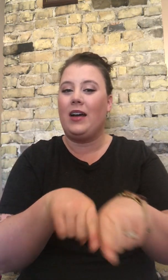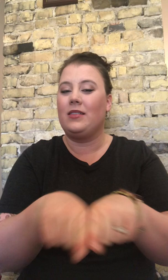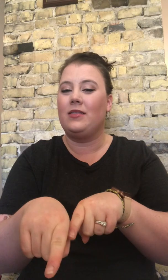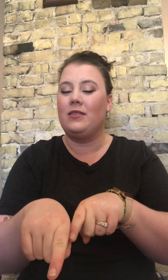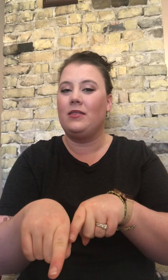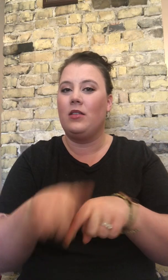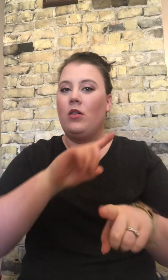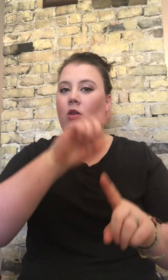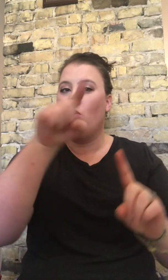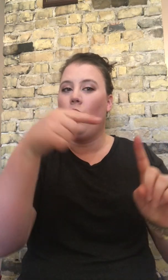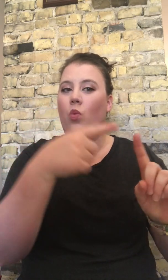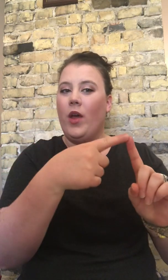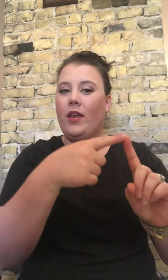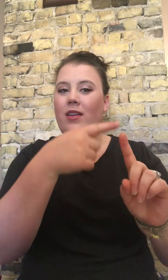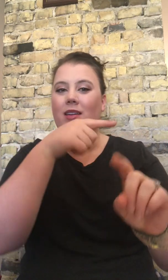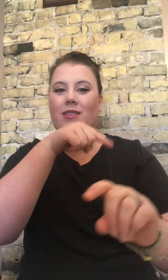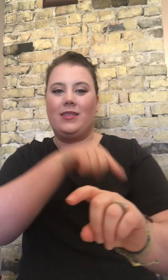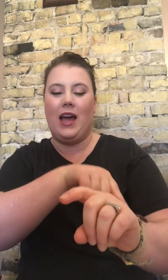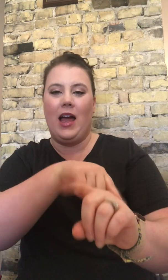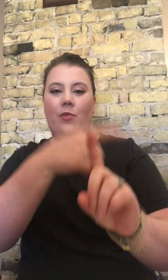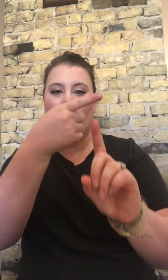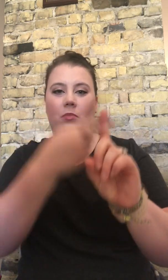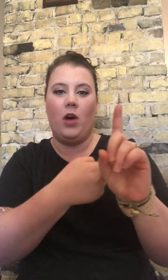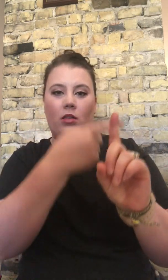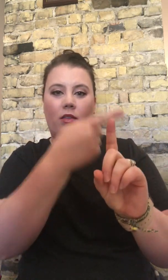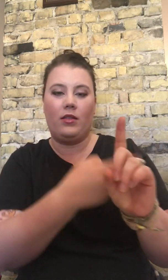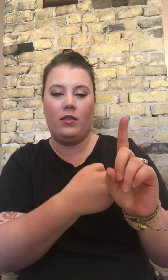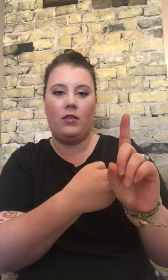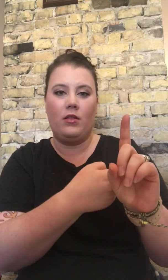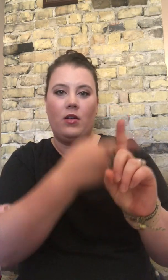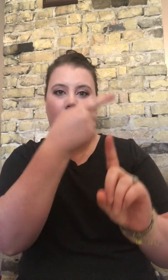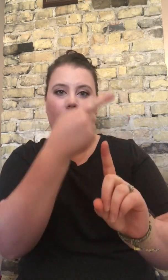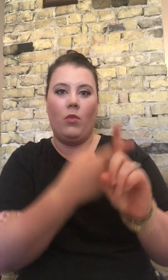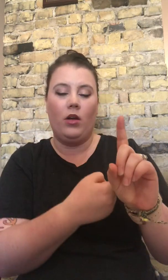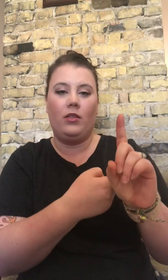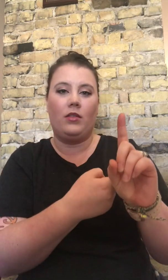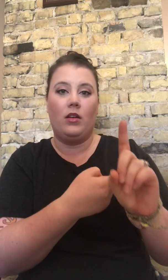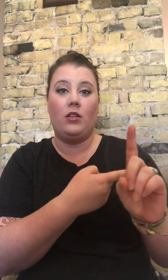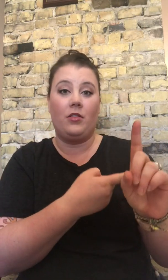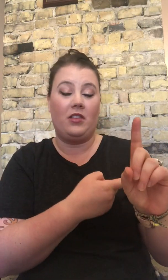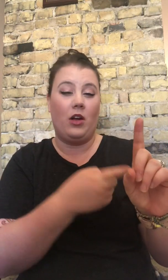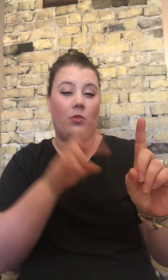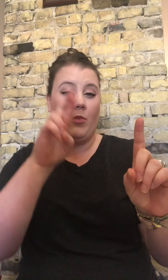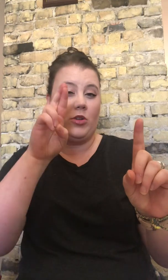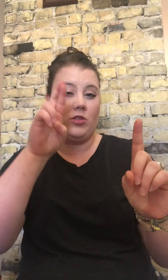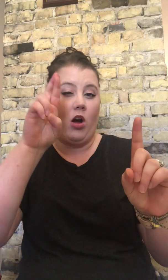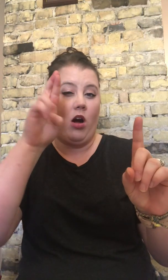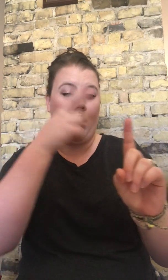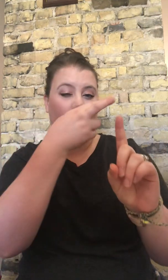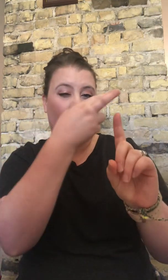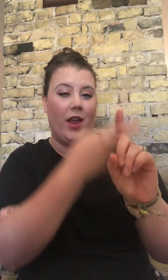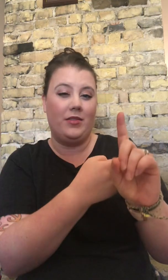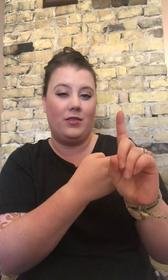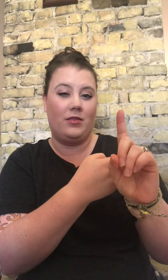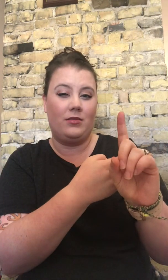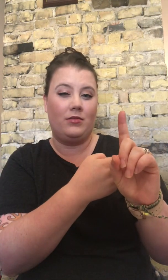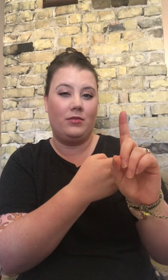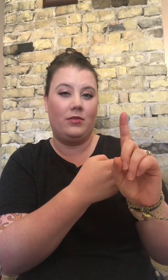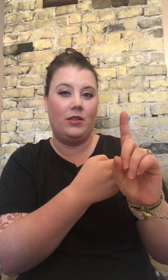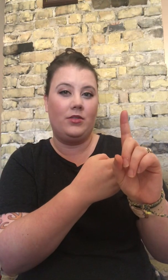socks. When is time or the month. Month, another thing I remember is our rent is